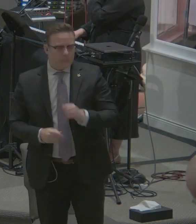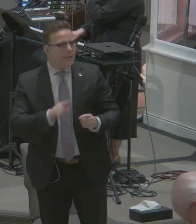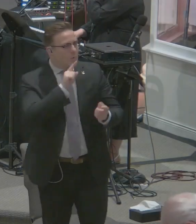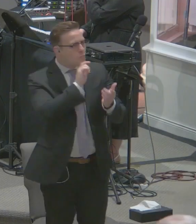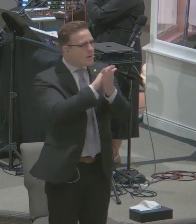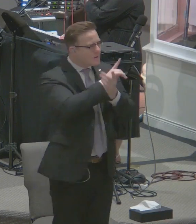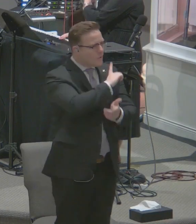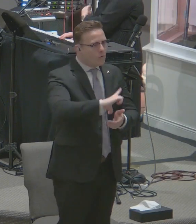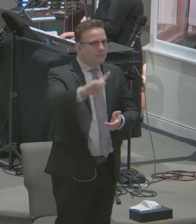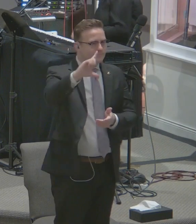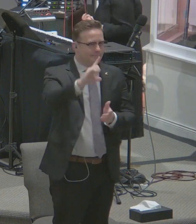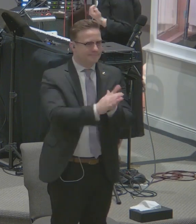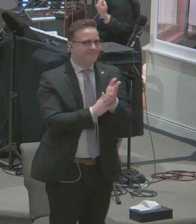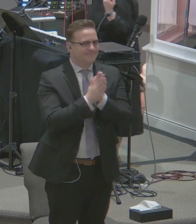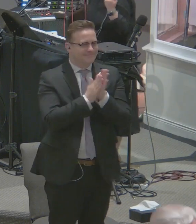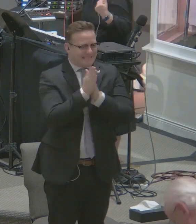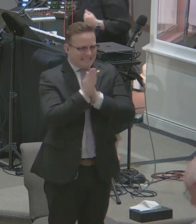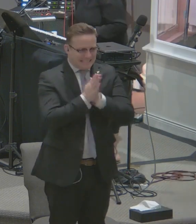Praise the Lord.